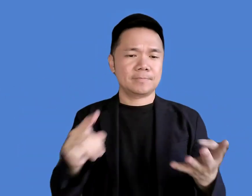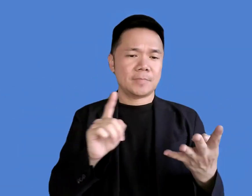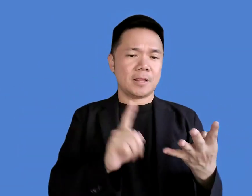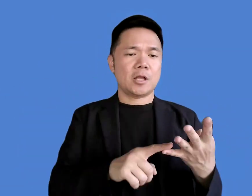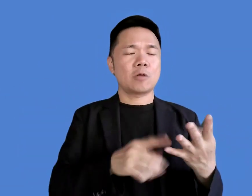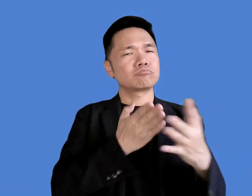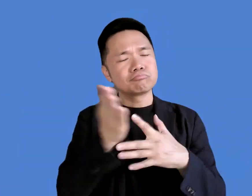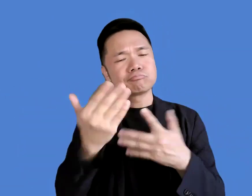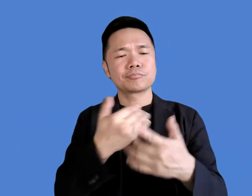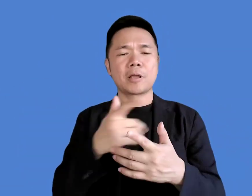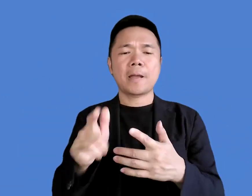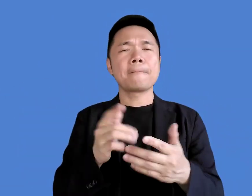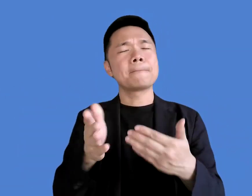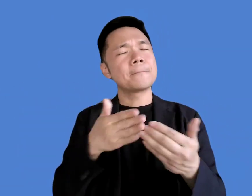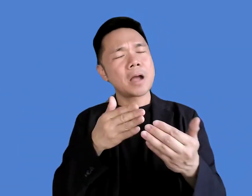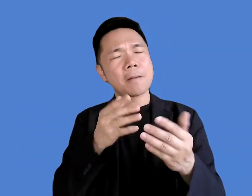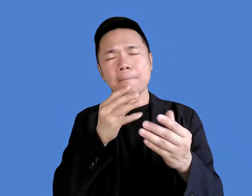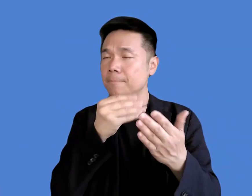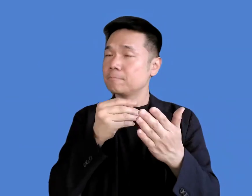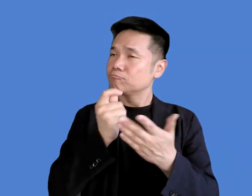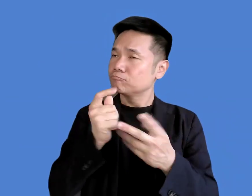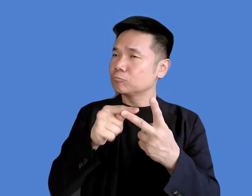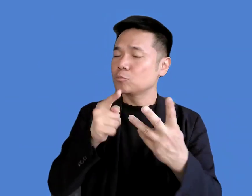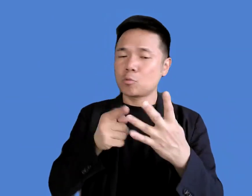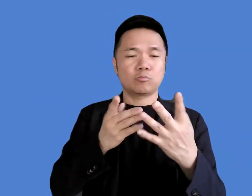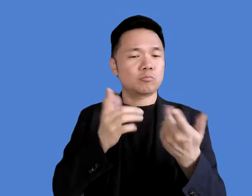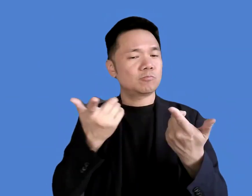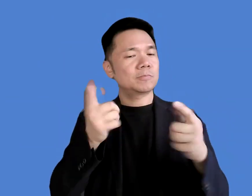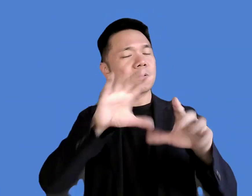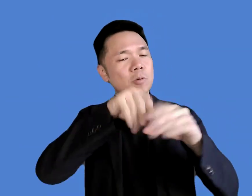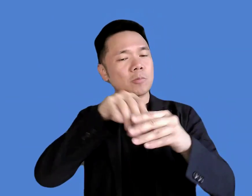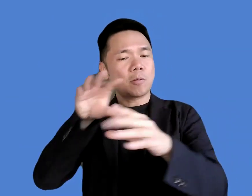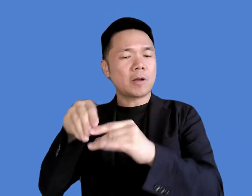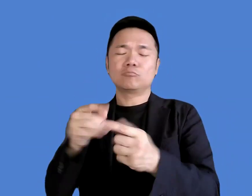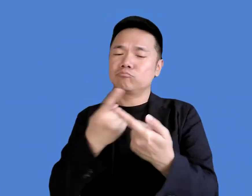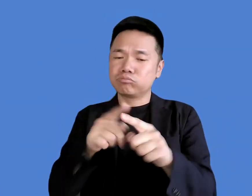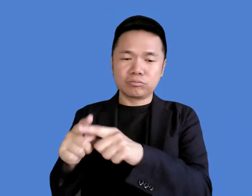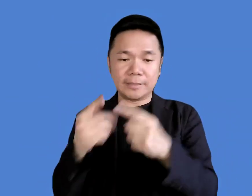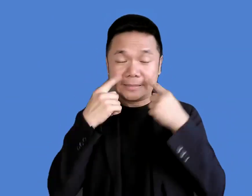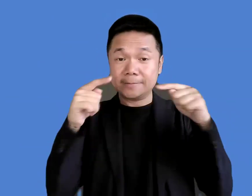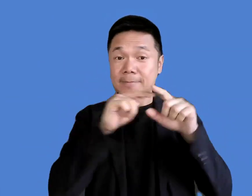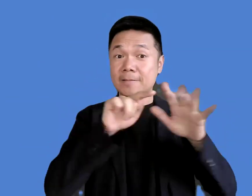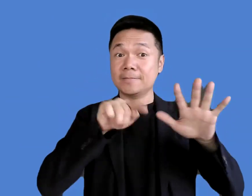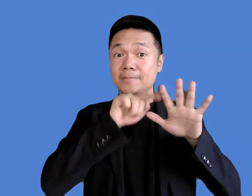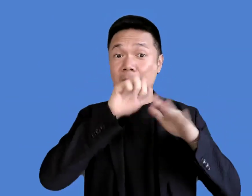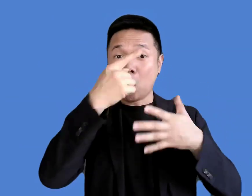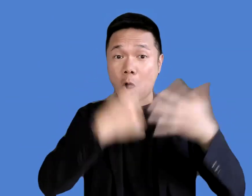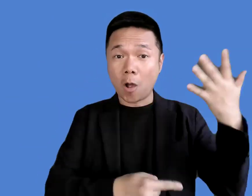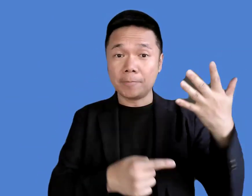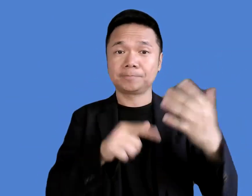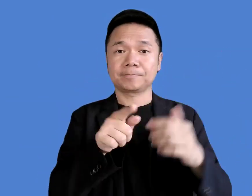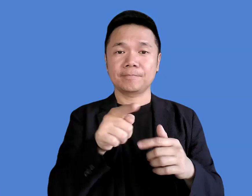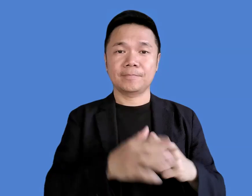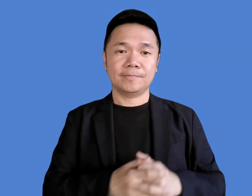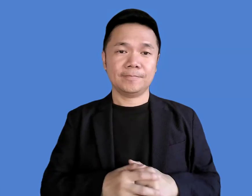marketing, product and service design, transparency and reporting. There are, of course, other areas, but this is just to give